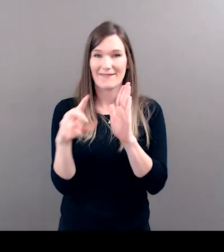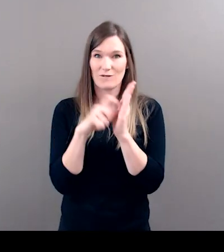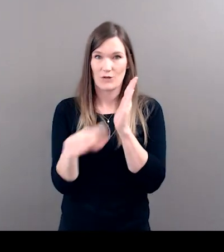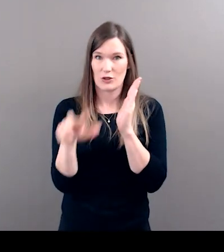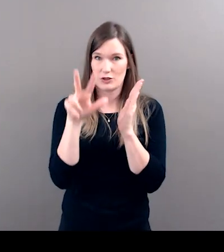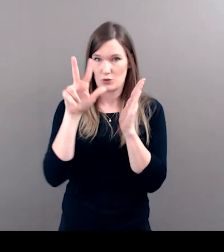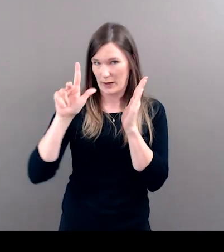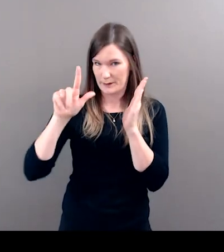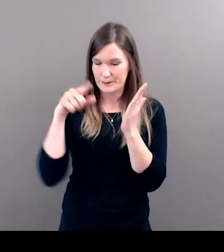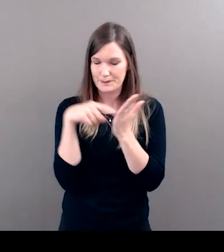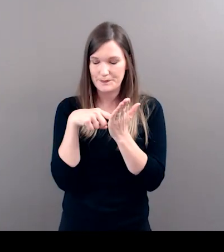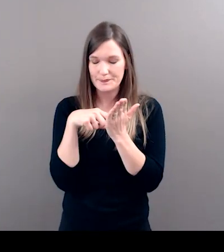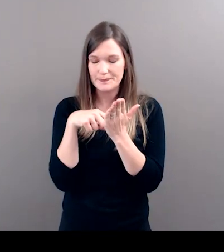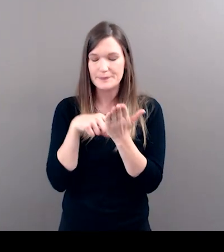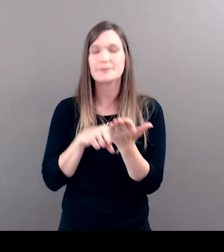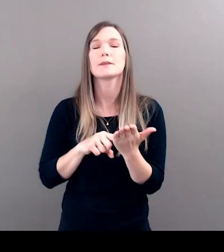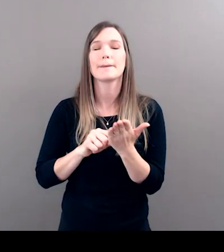says,